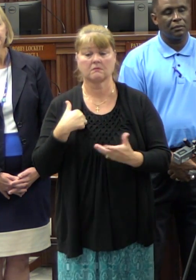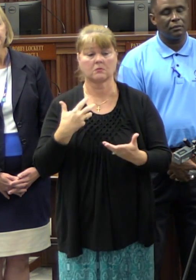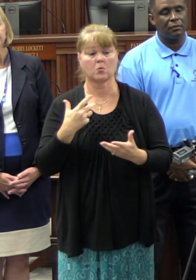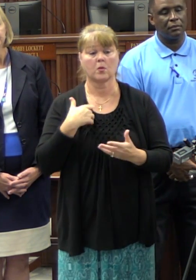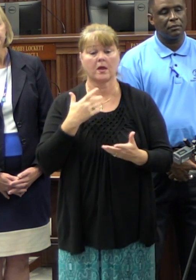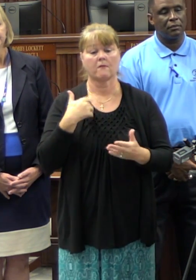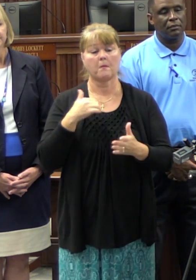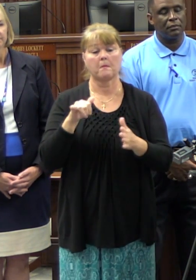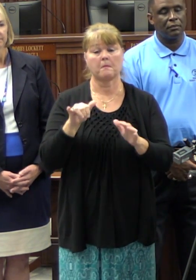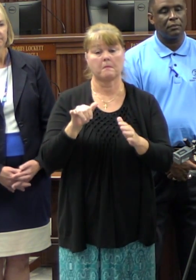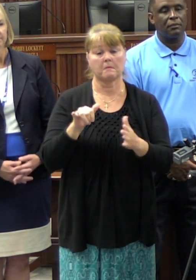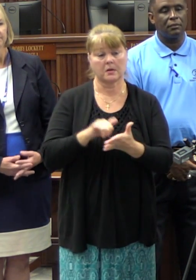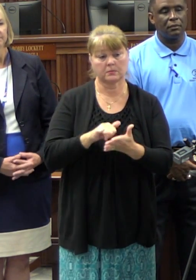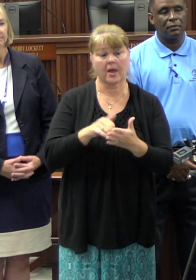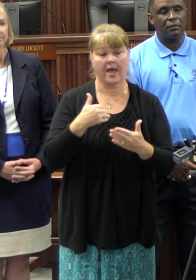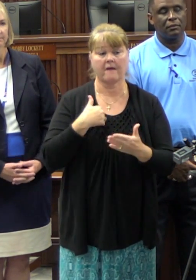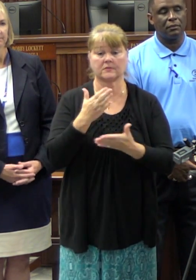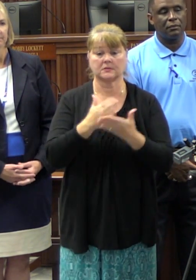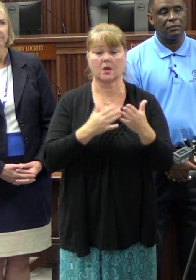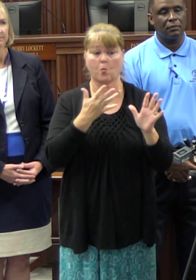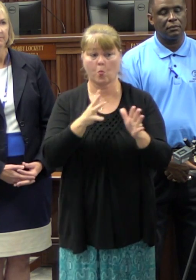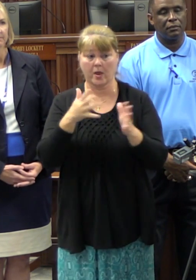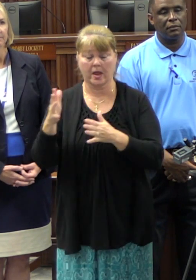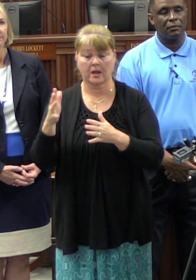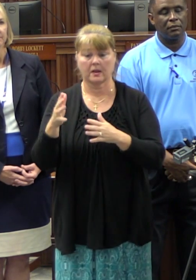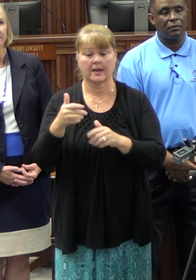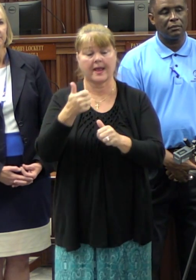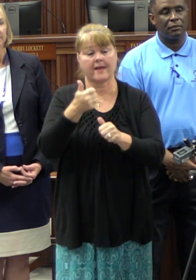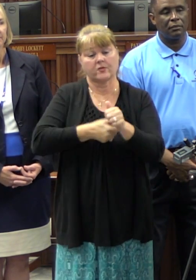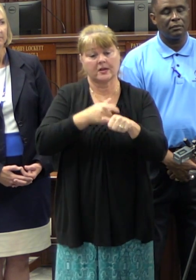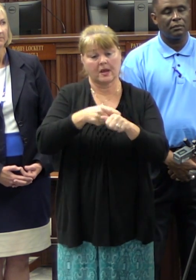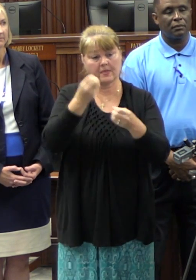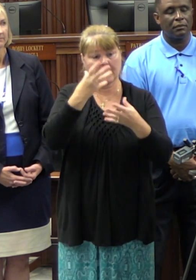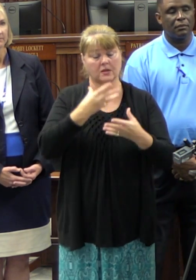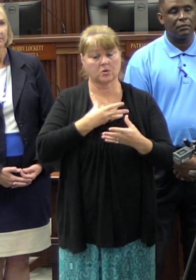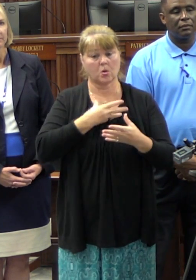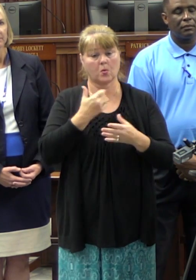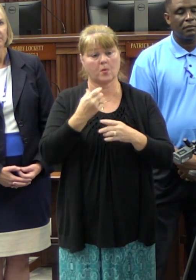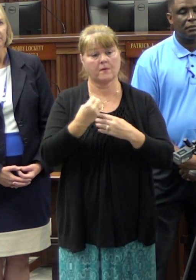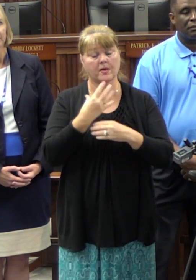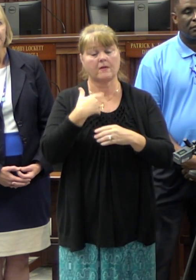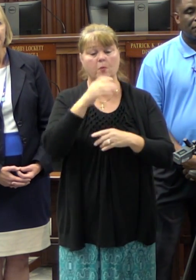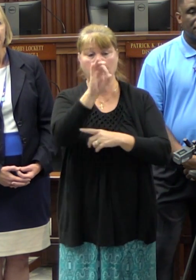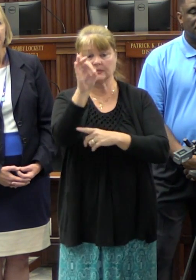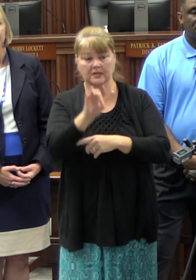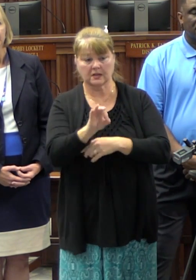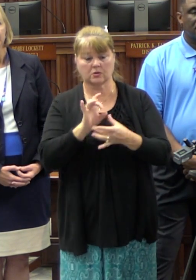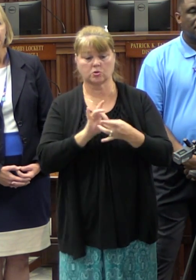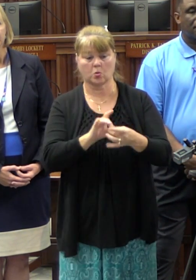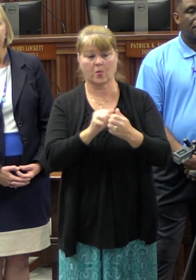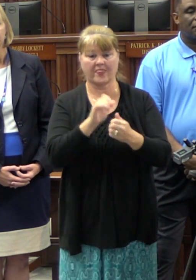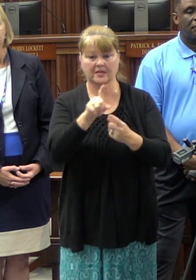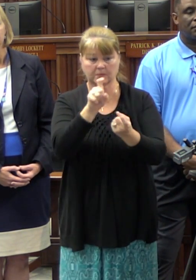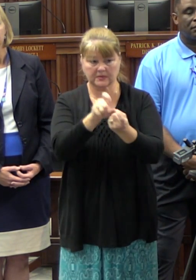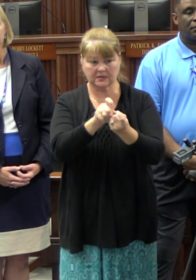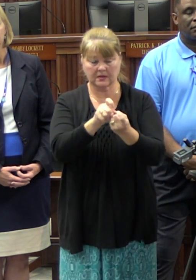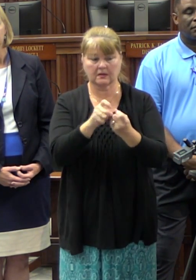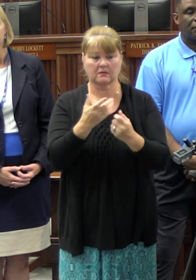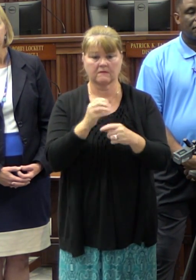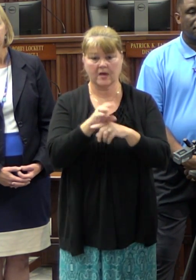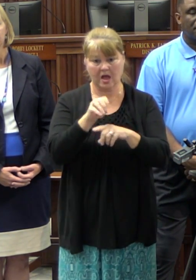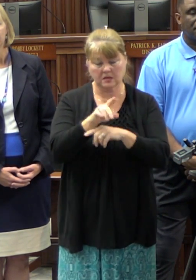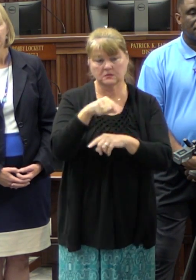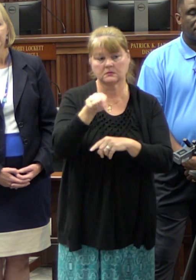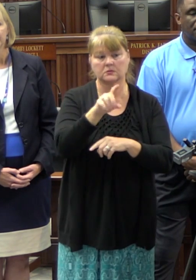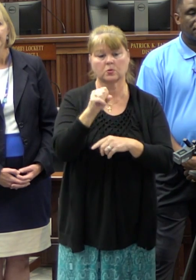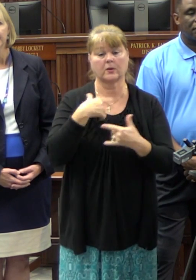the probability to get some wind here. With every advisory that comes out, there are percentages that are associated with that particular advisory.